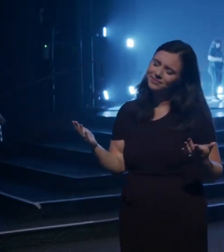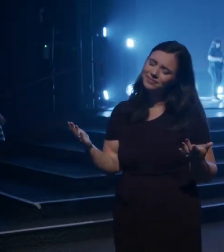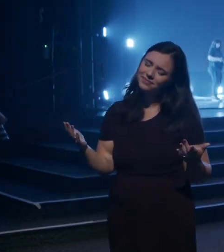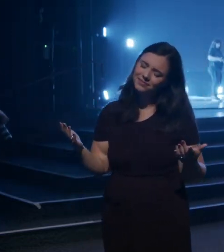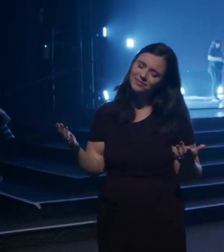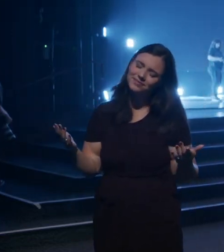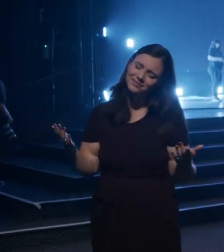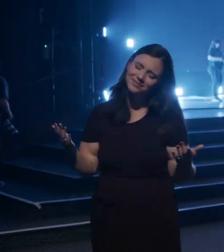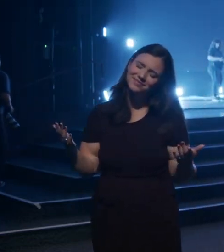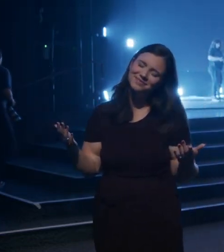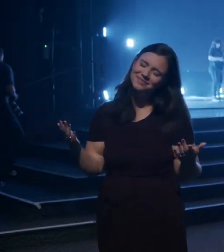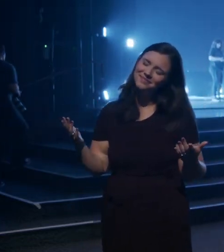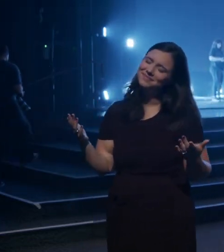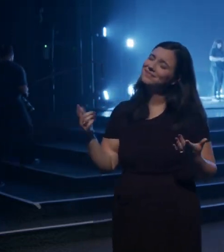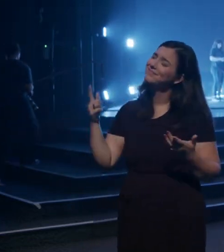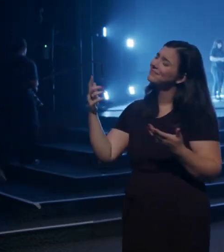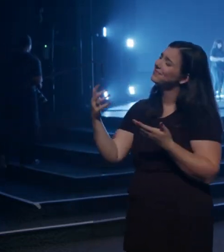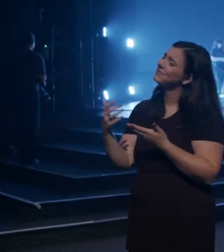You deserve it all.